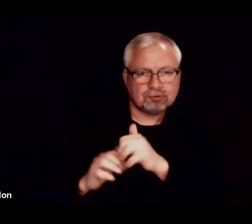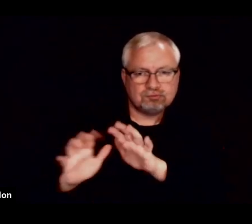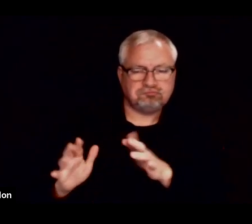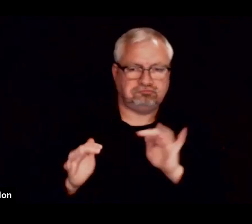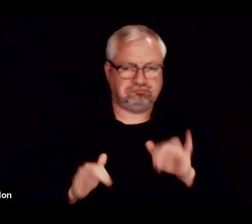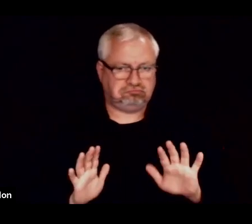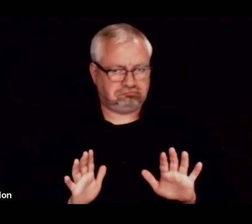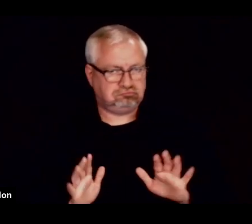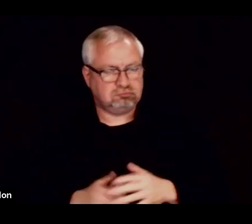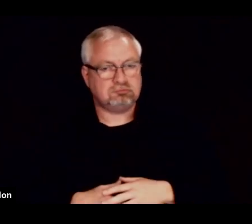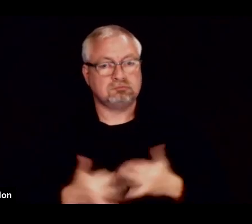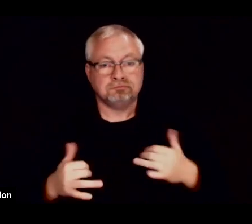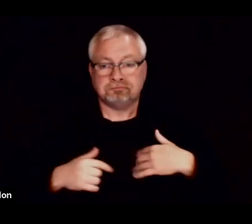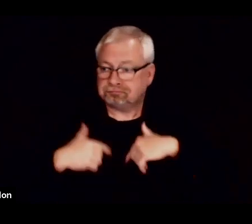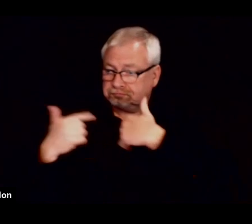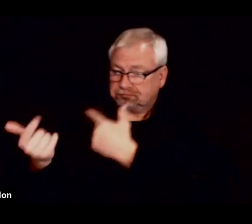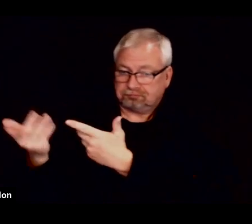Schulmer.